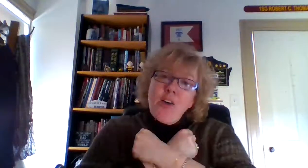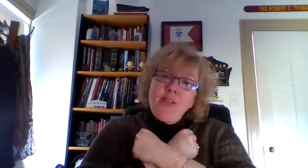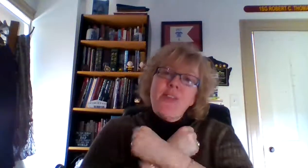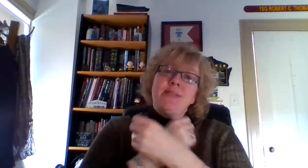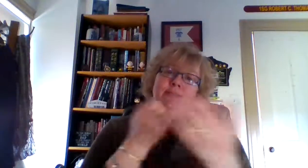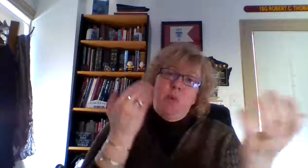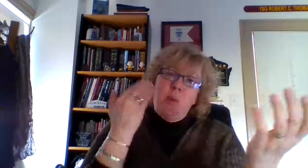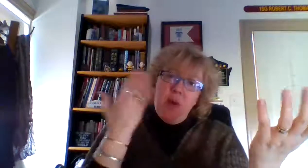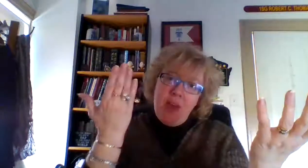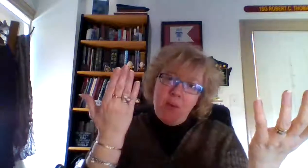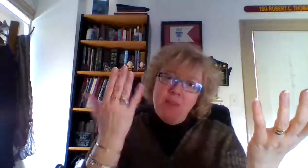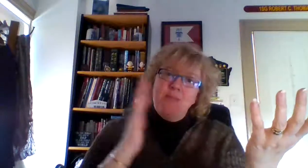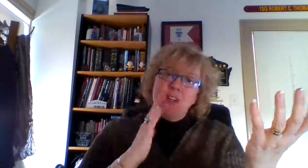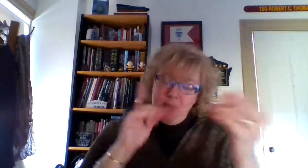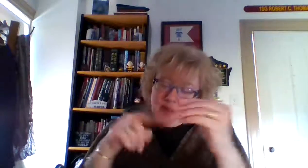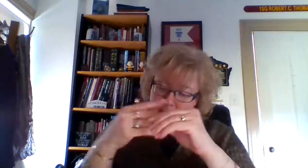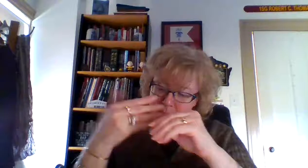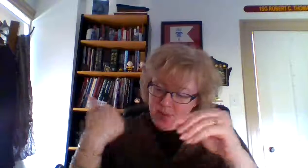Love. We know that one. We talked about that before.